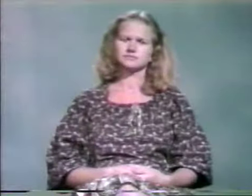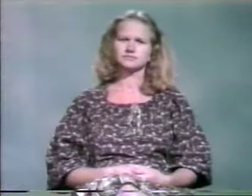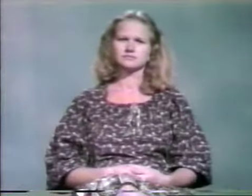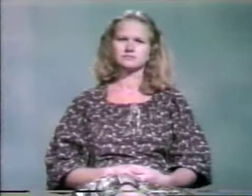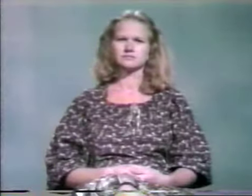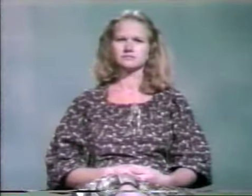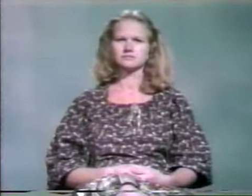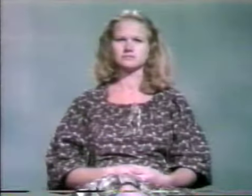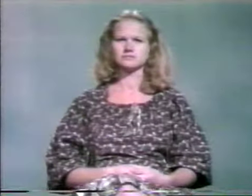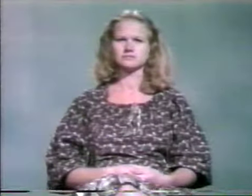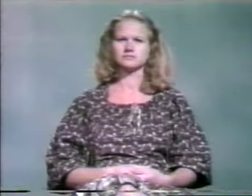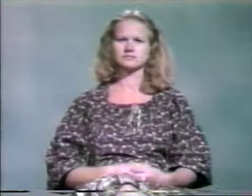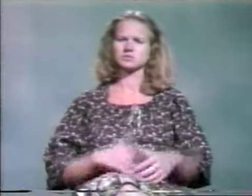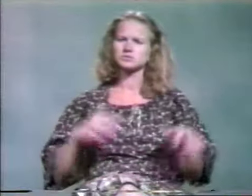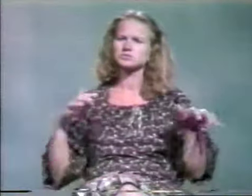Rain and rain and rain.